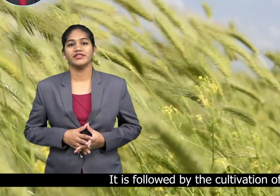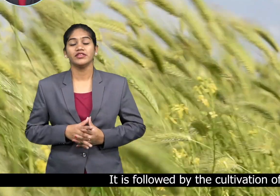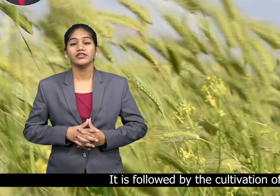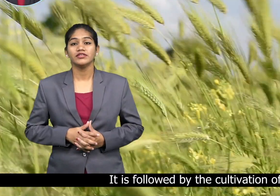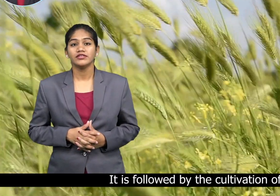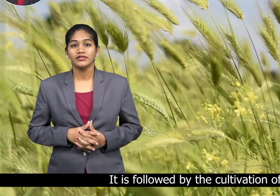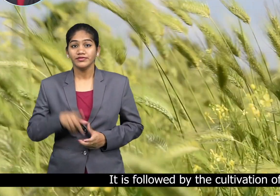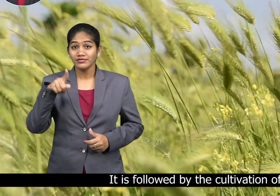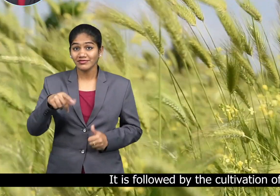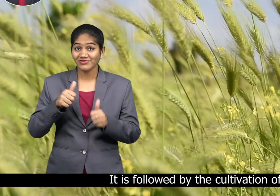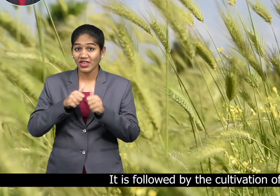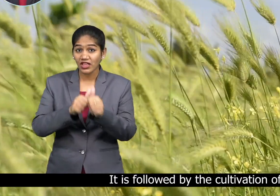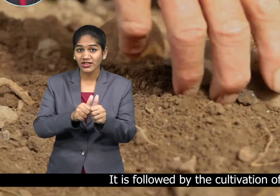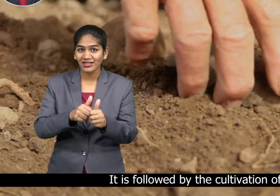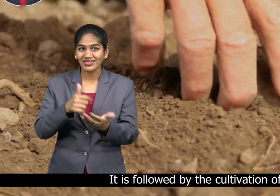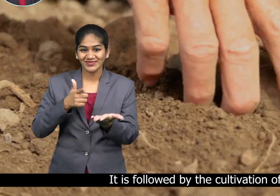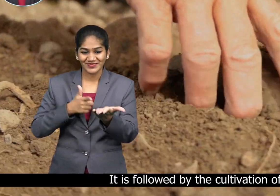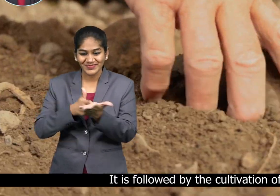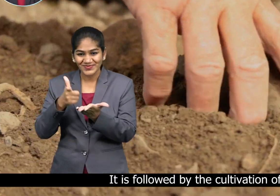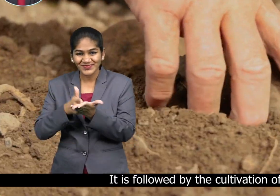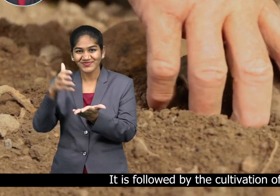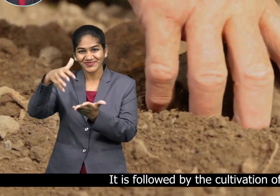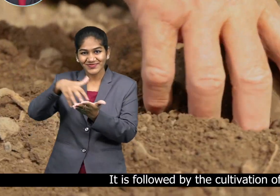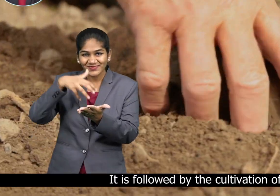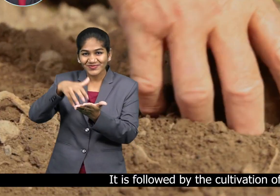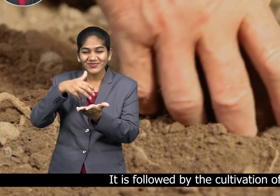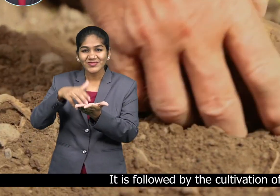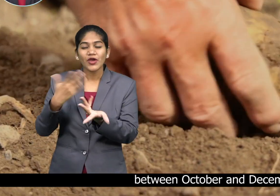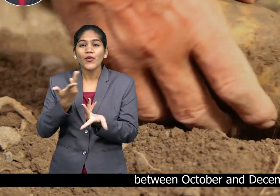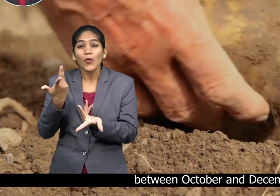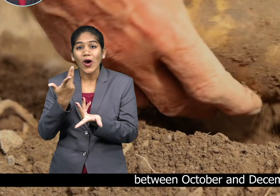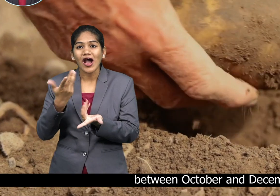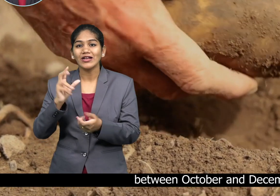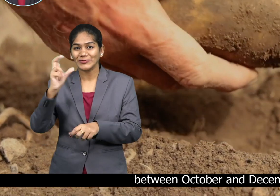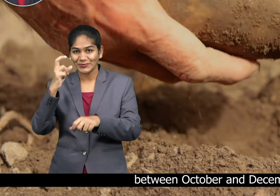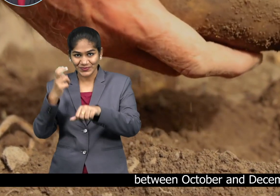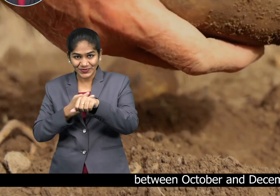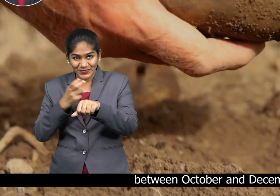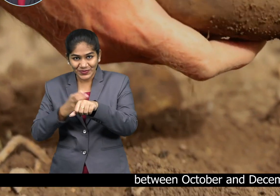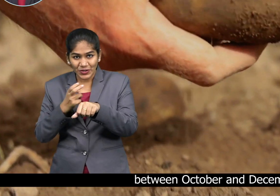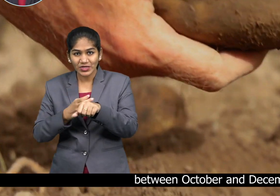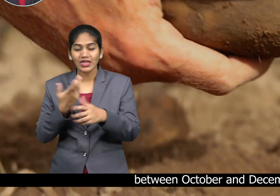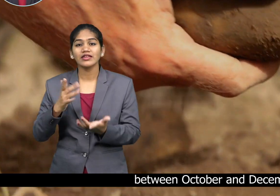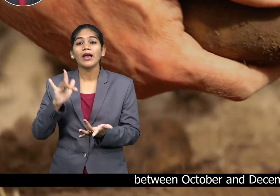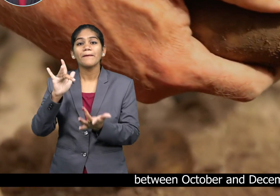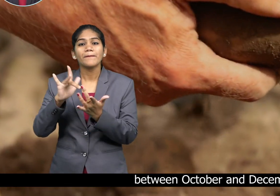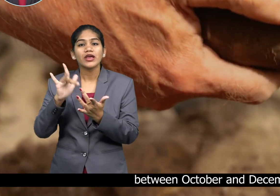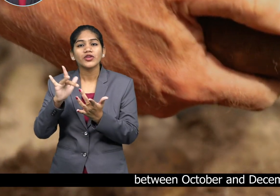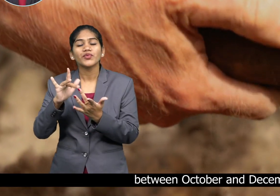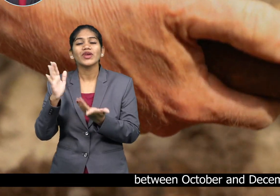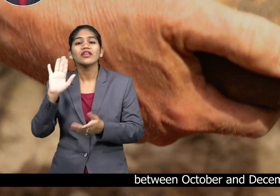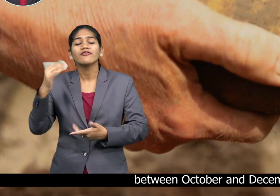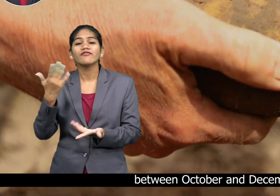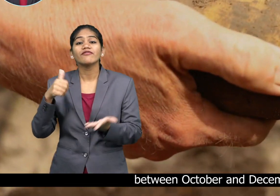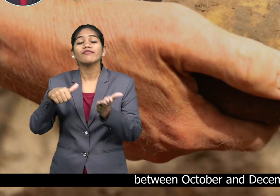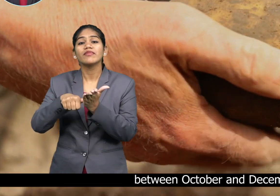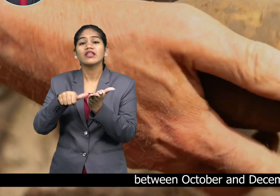It is followed by the cultivation of potatoes between October and December.